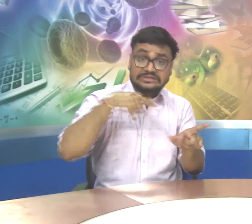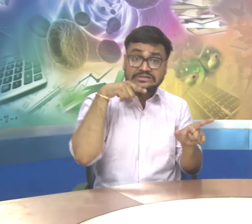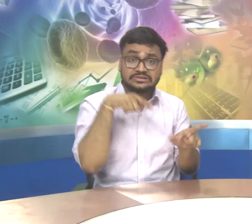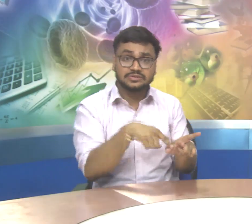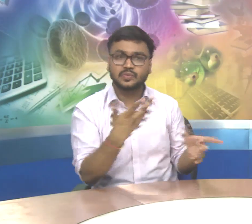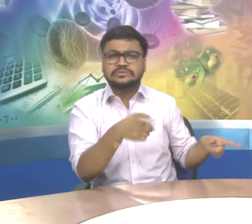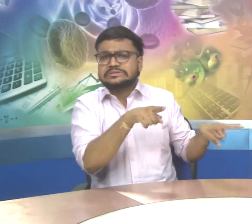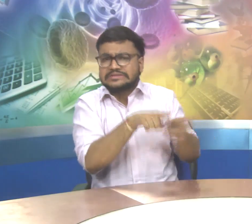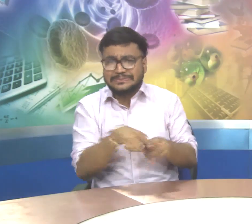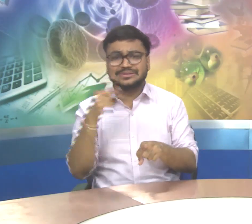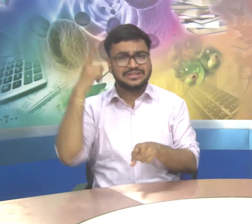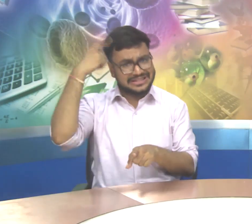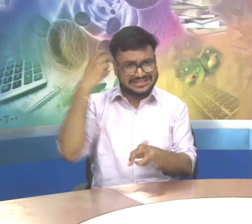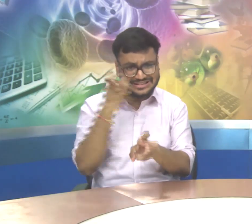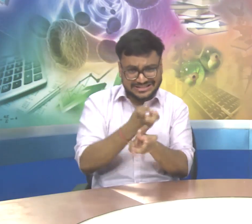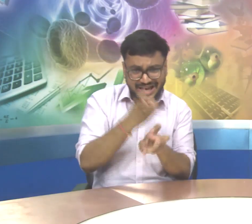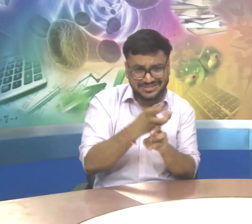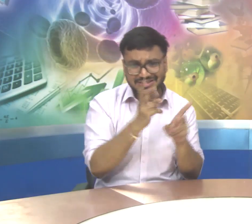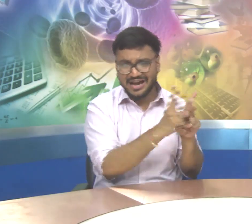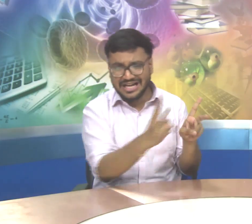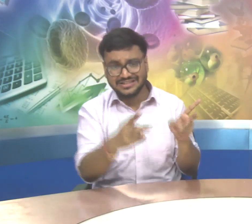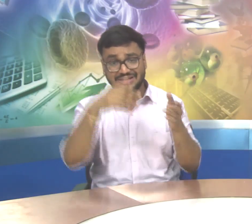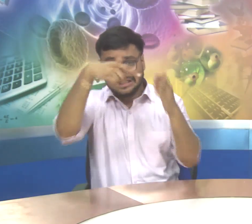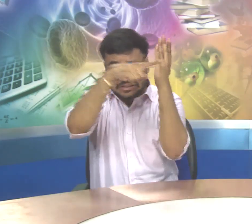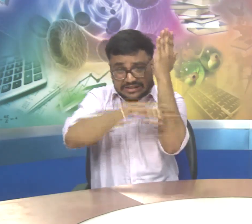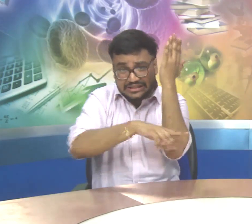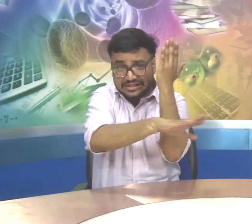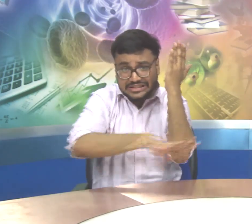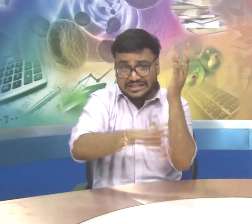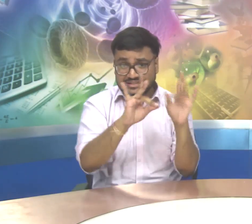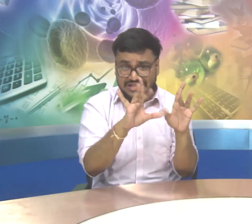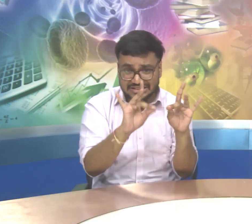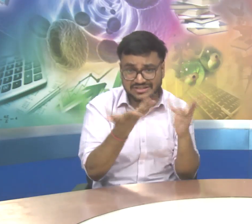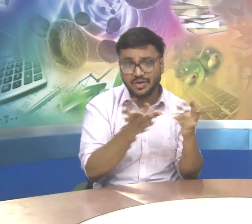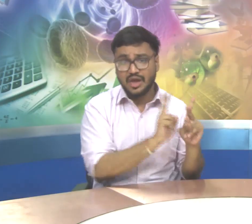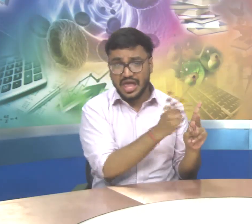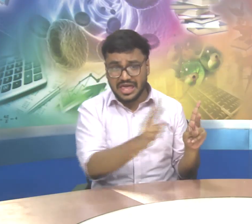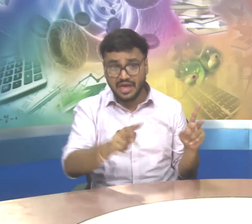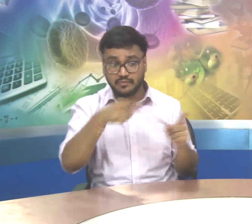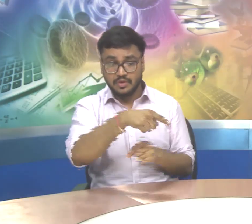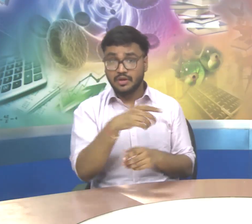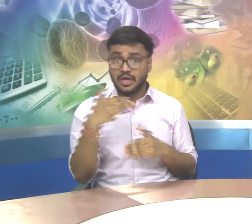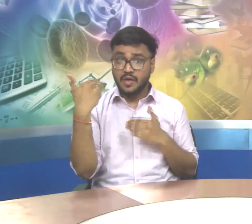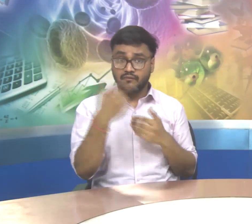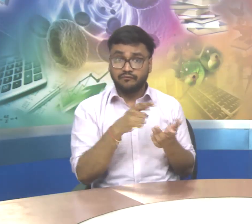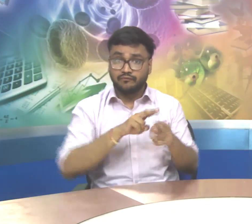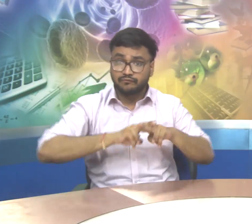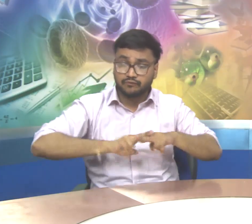Many natural resources take millions of years to form, like coal